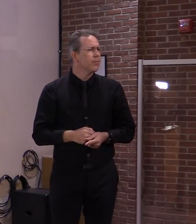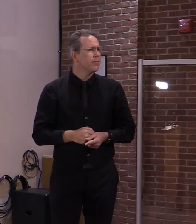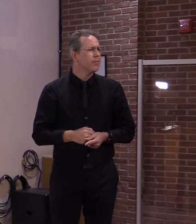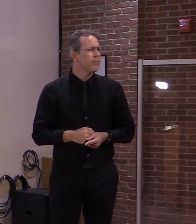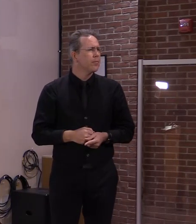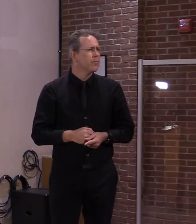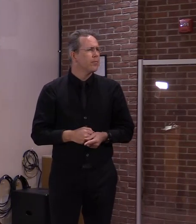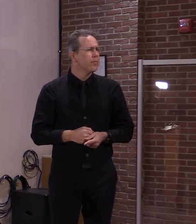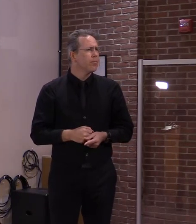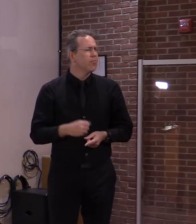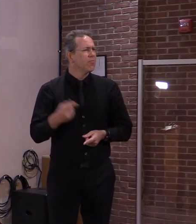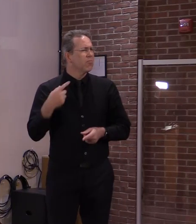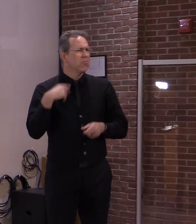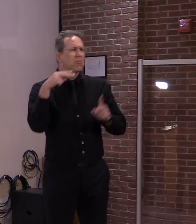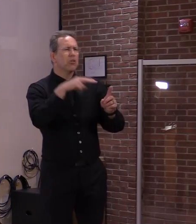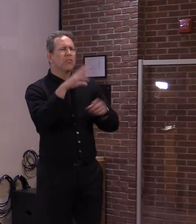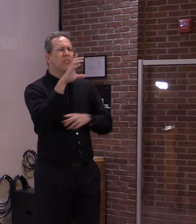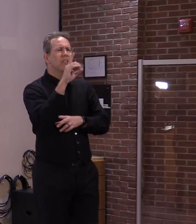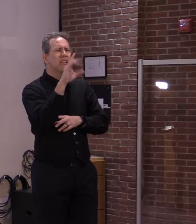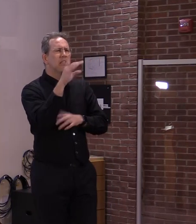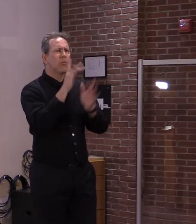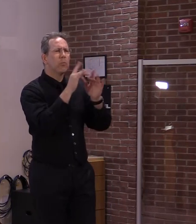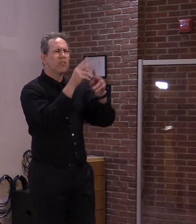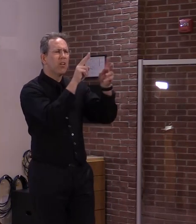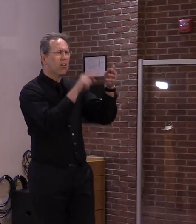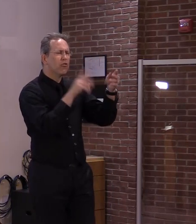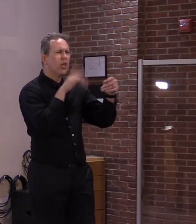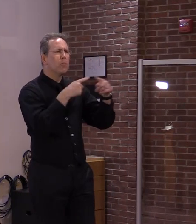And what, if anything, can be done about this?